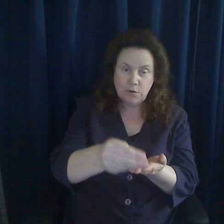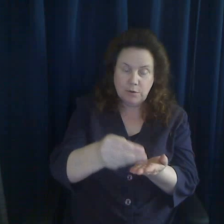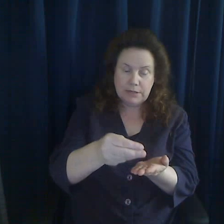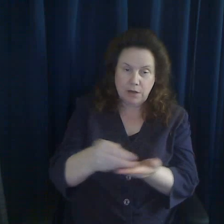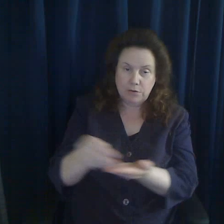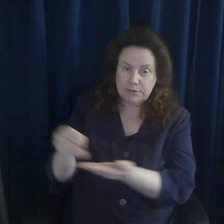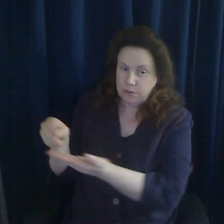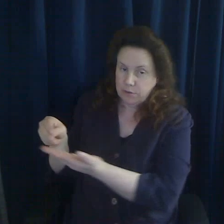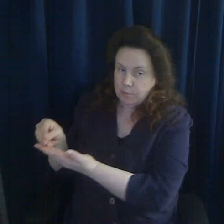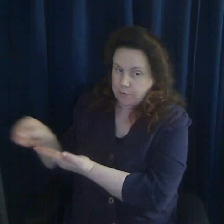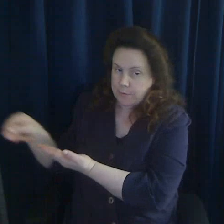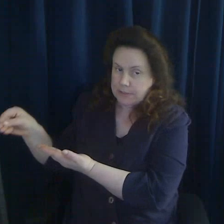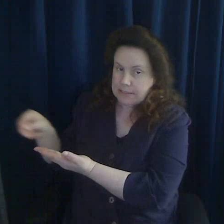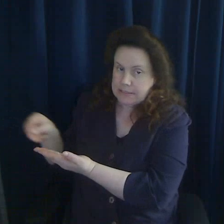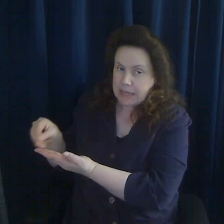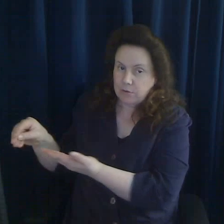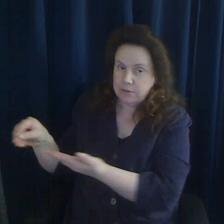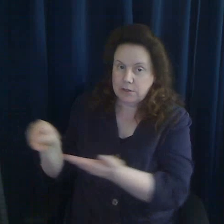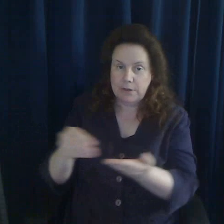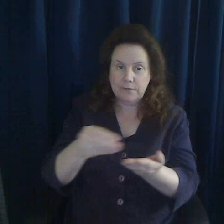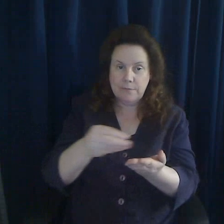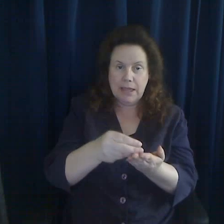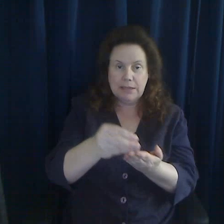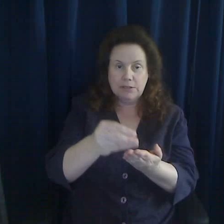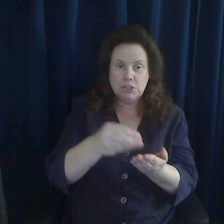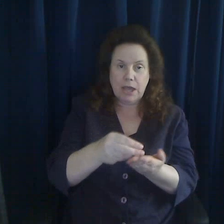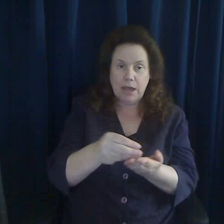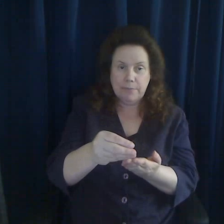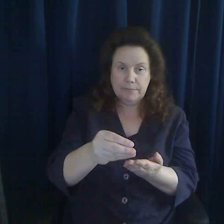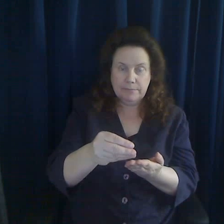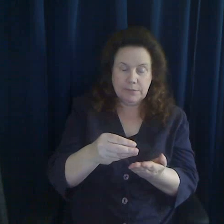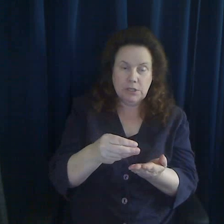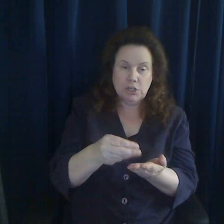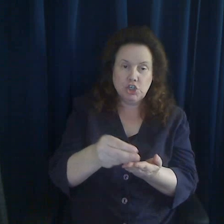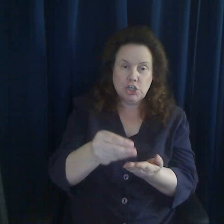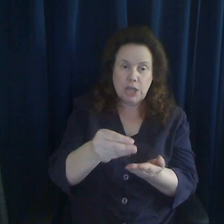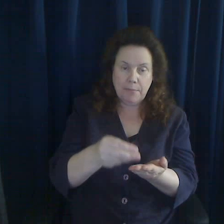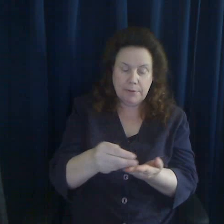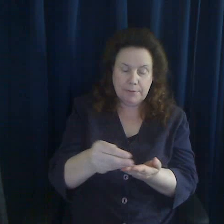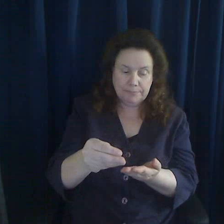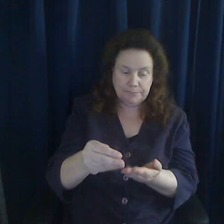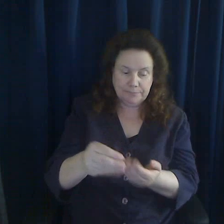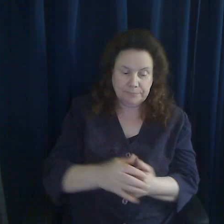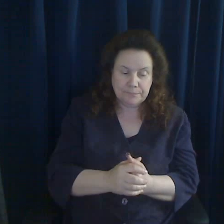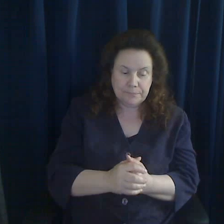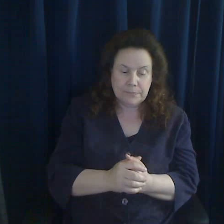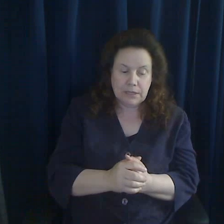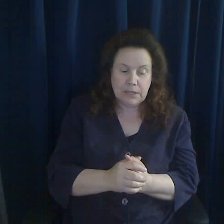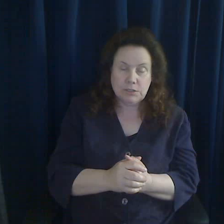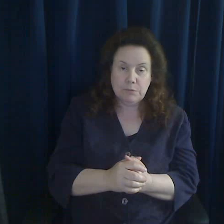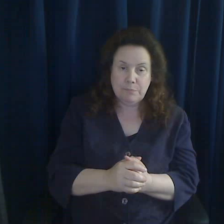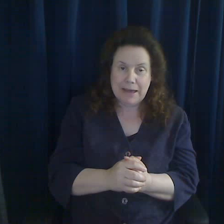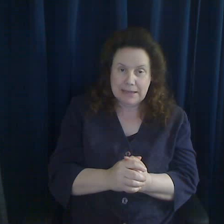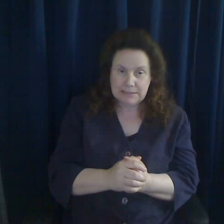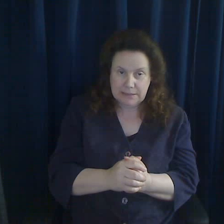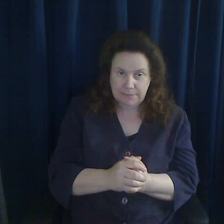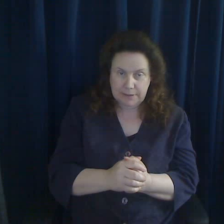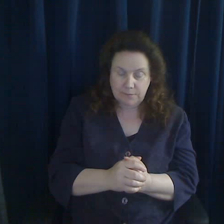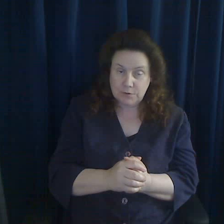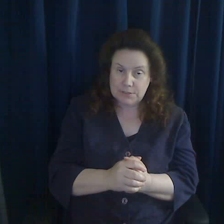going out. So the movement is out and away from my hand. Shop, shop. To buy something